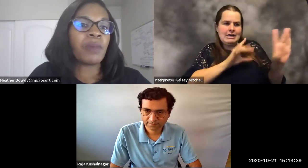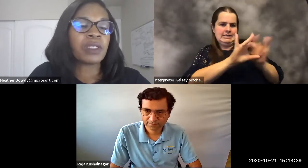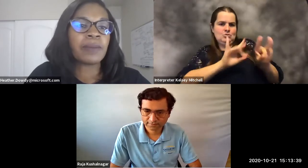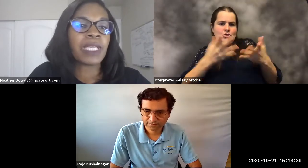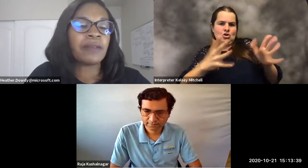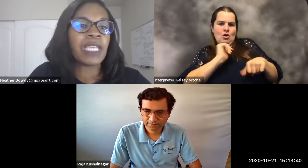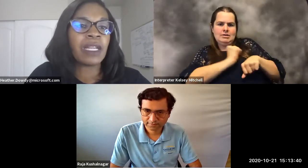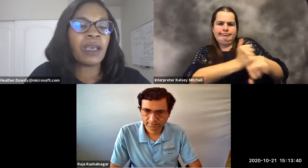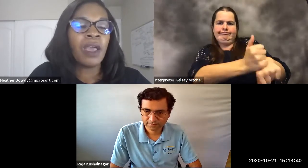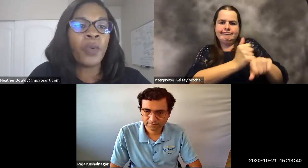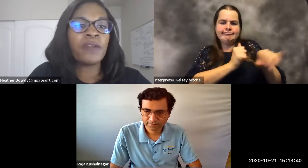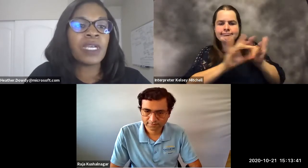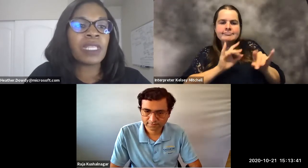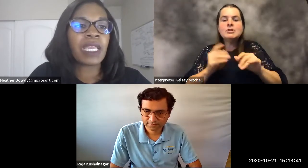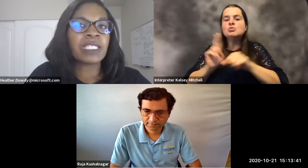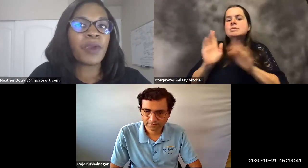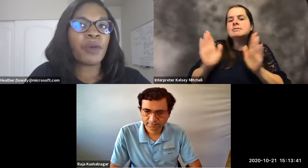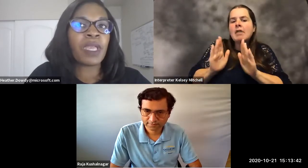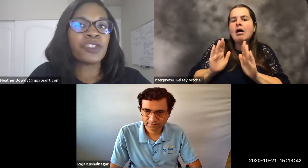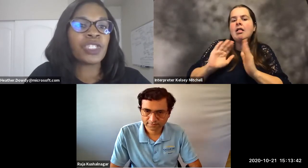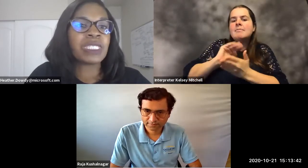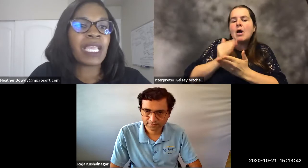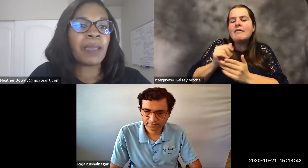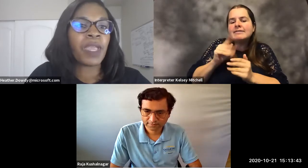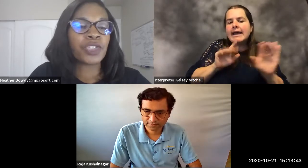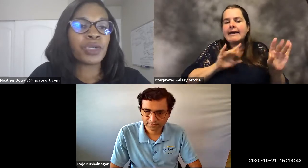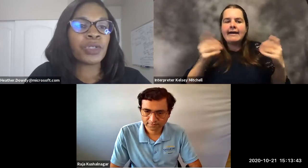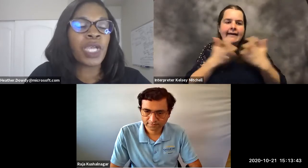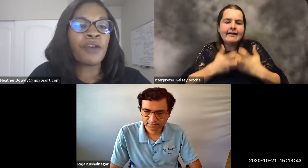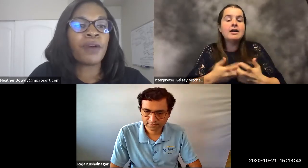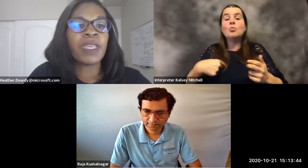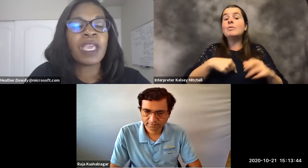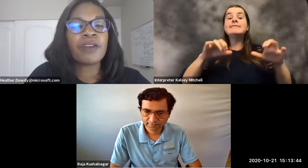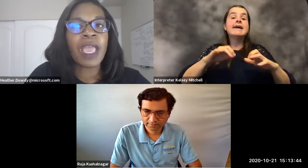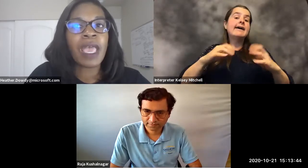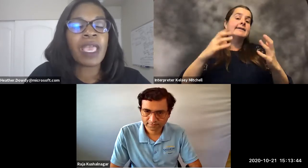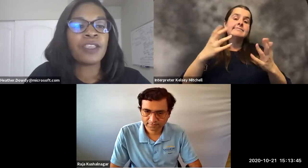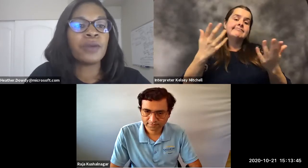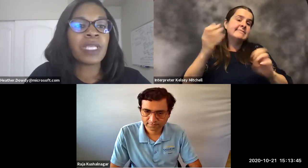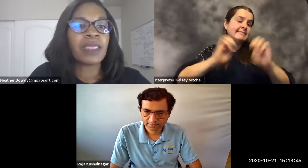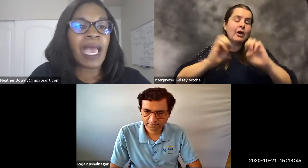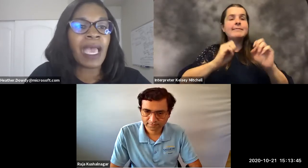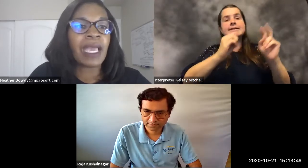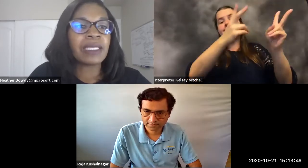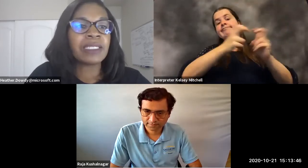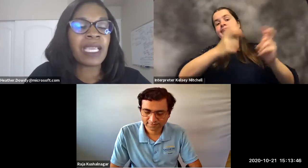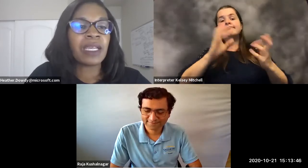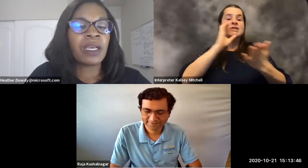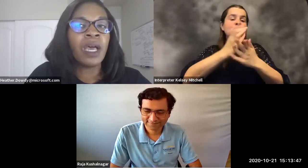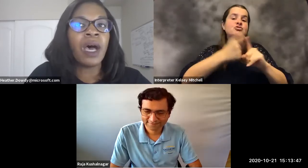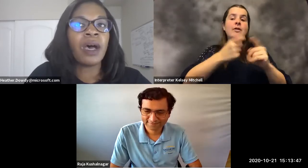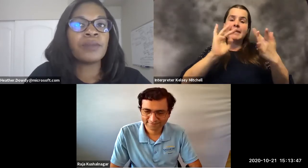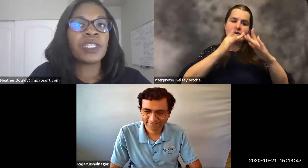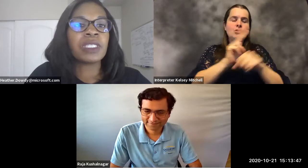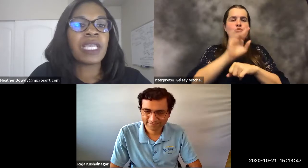a small subset of data. We've done like experiments, just taking pictures from the internet and using that as